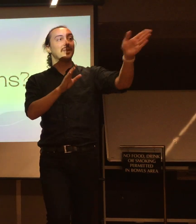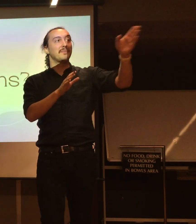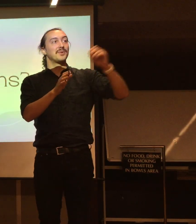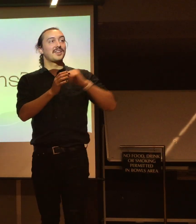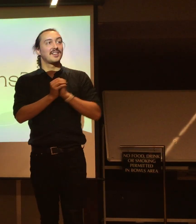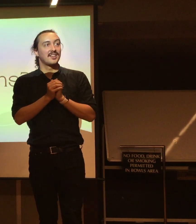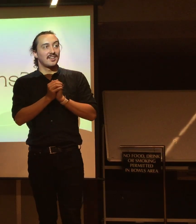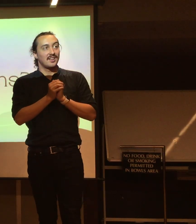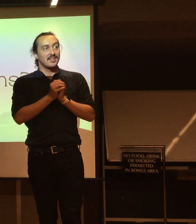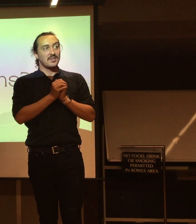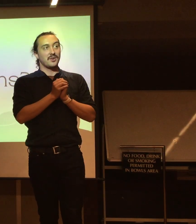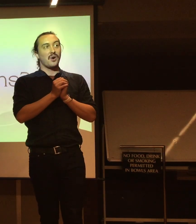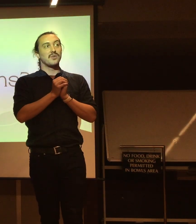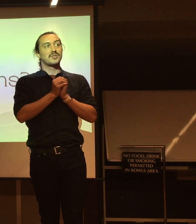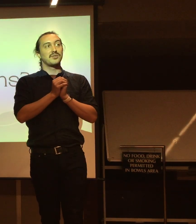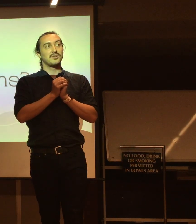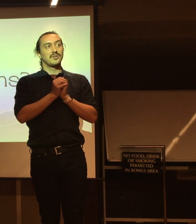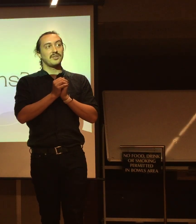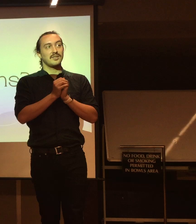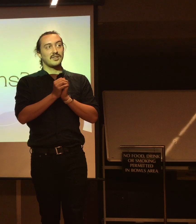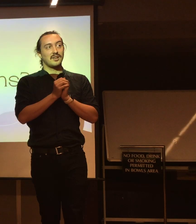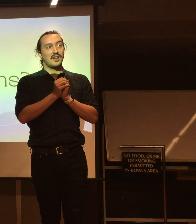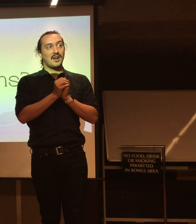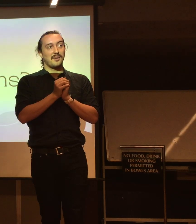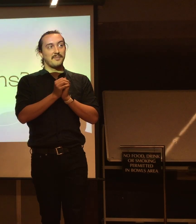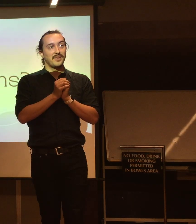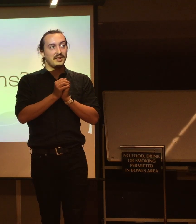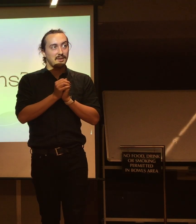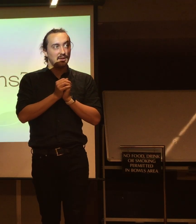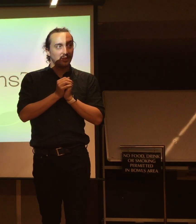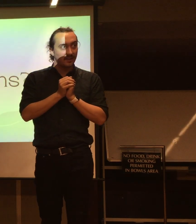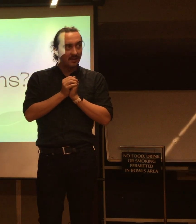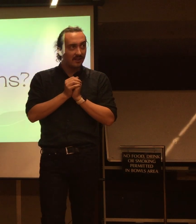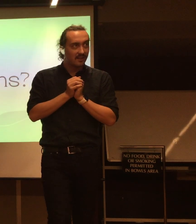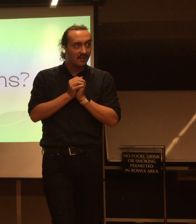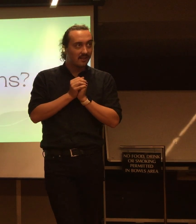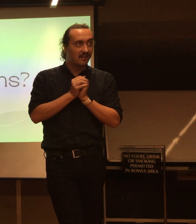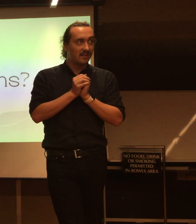Okay, with milk, so O2,